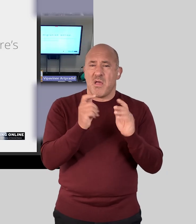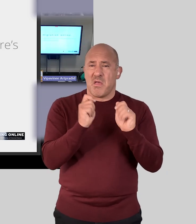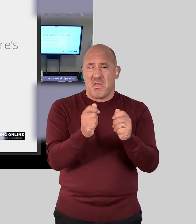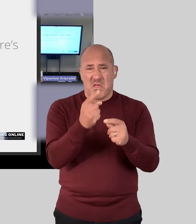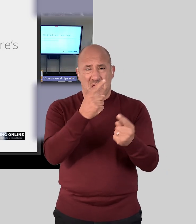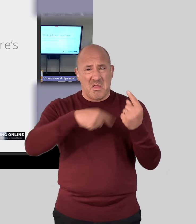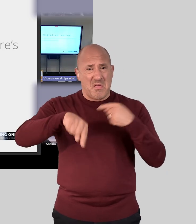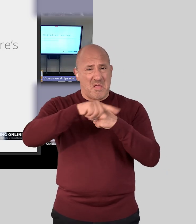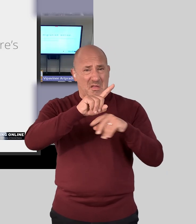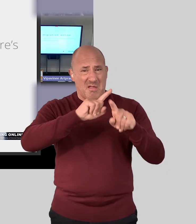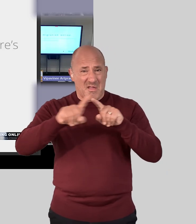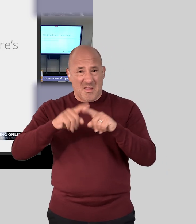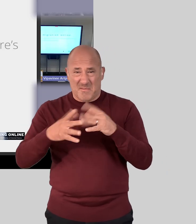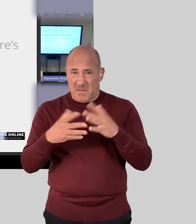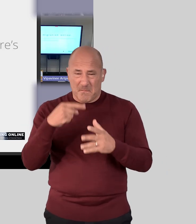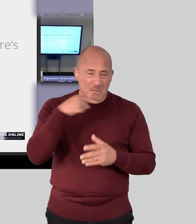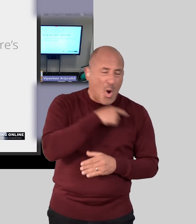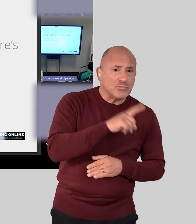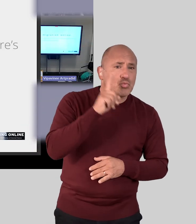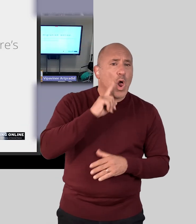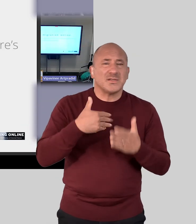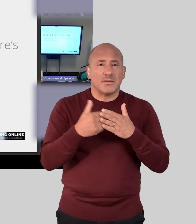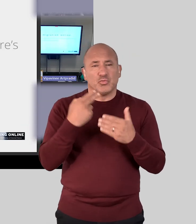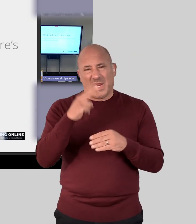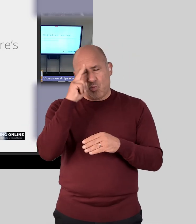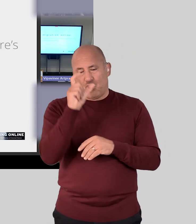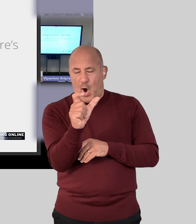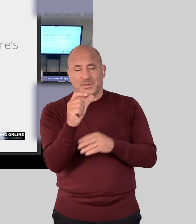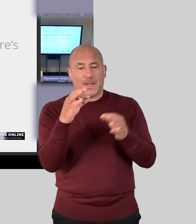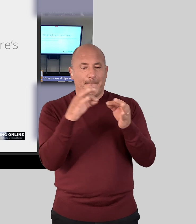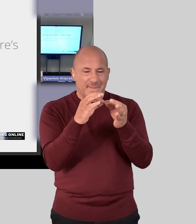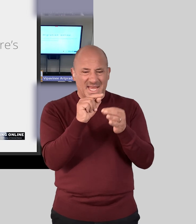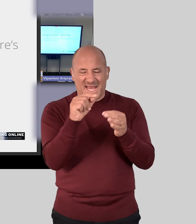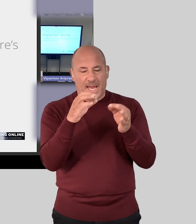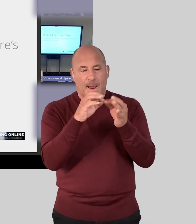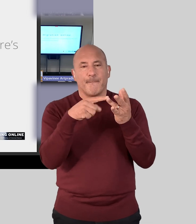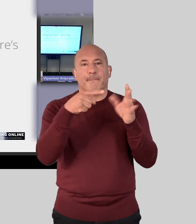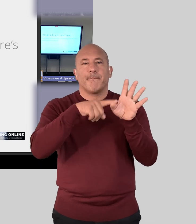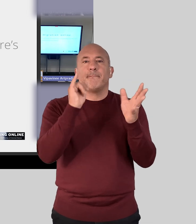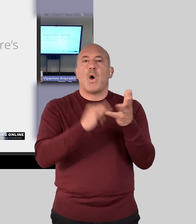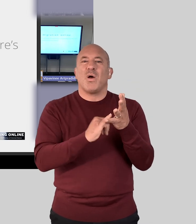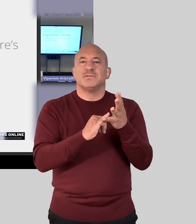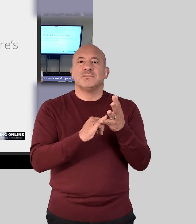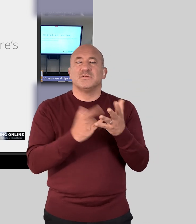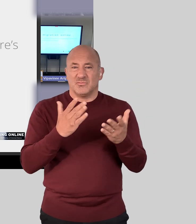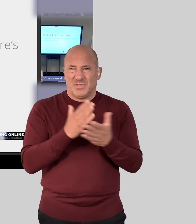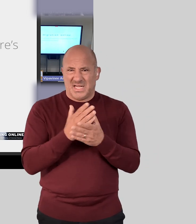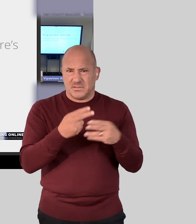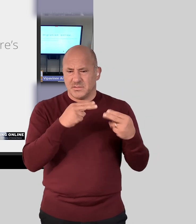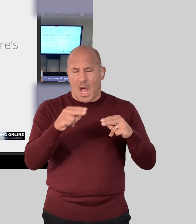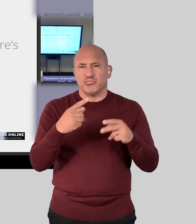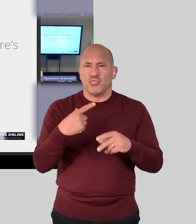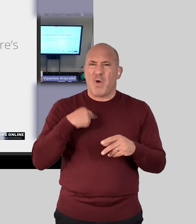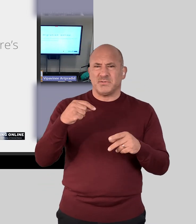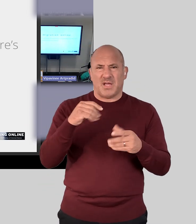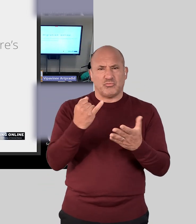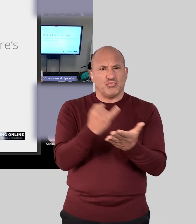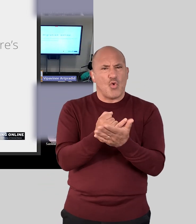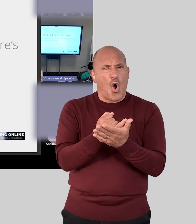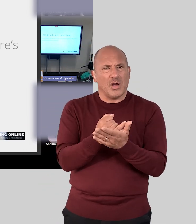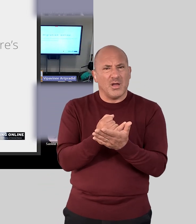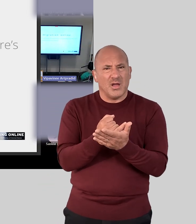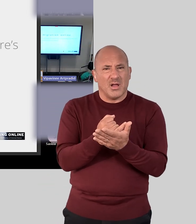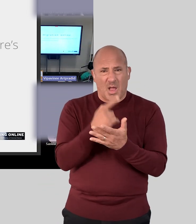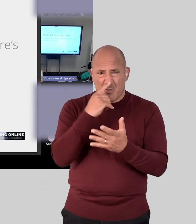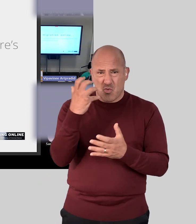across the art form, so it can reflect boys and girls. So he's talking about the dance being misrepresented, the